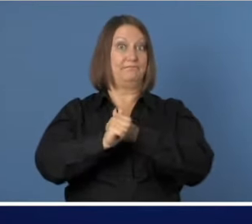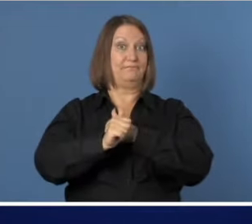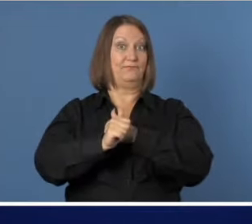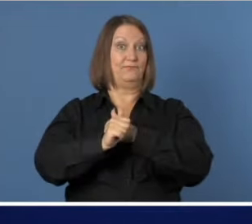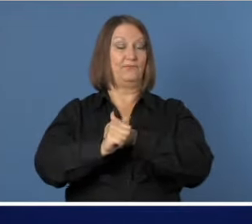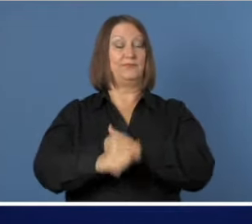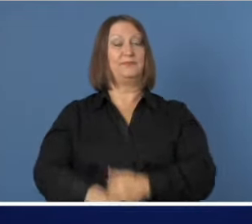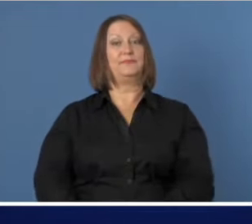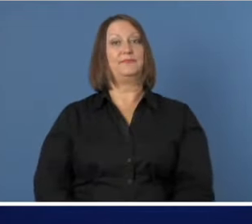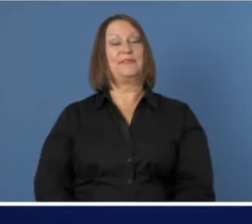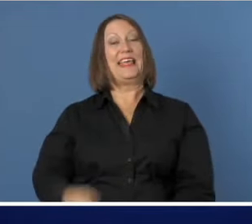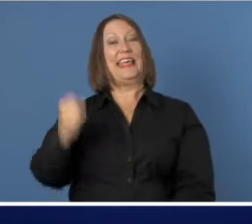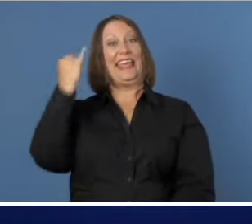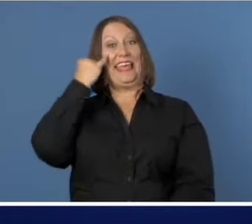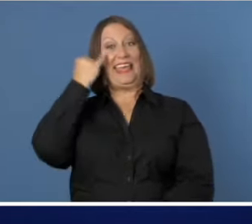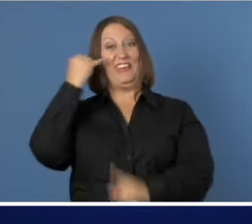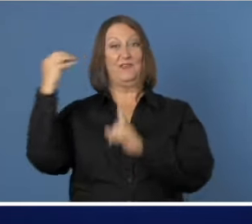greater the effect.